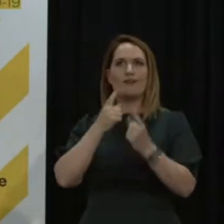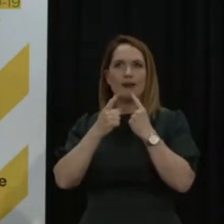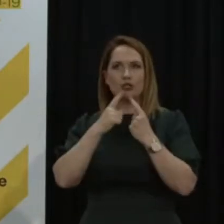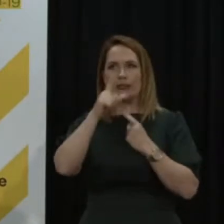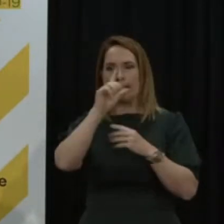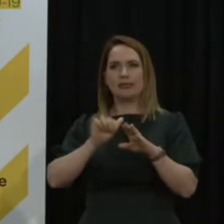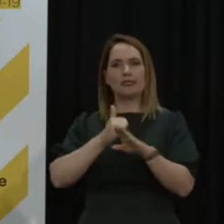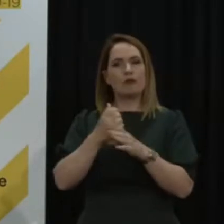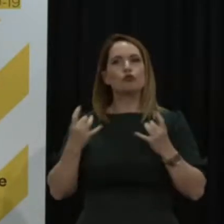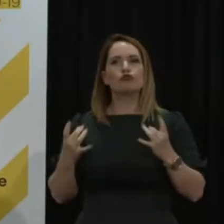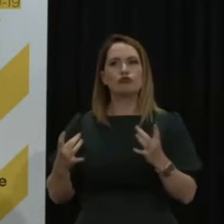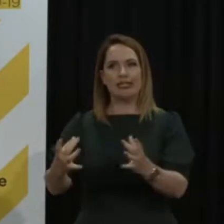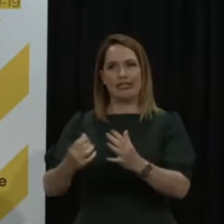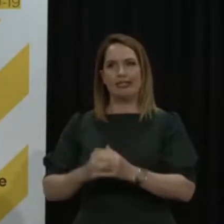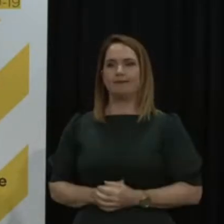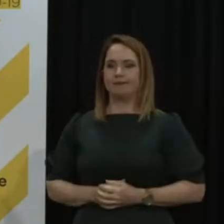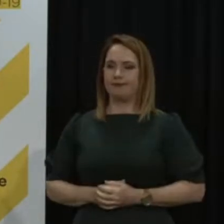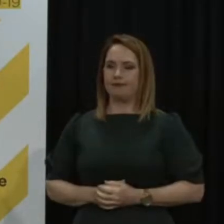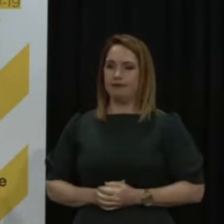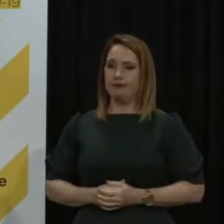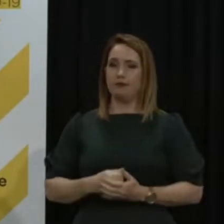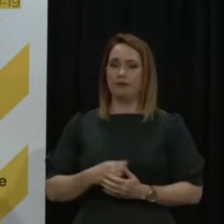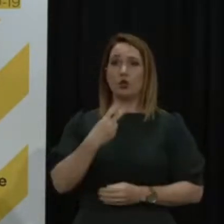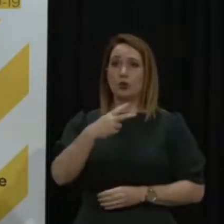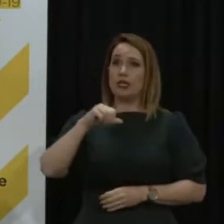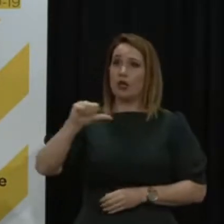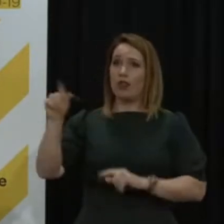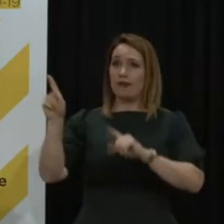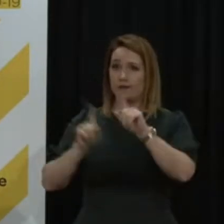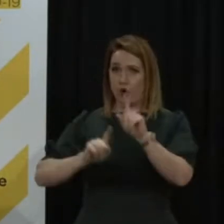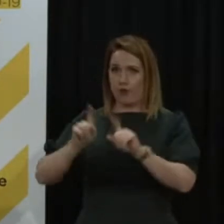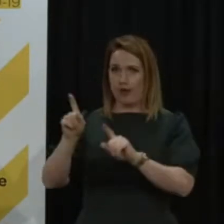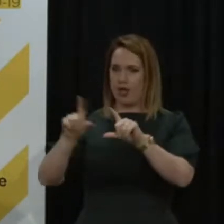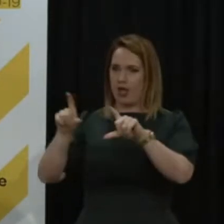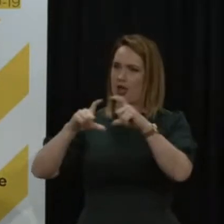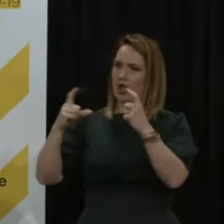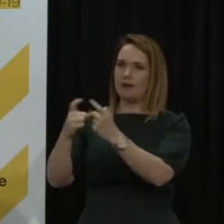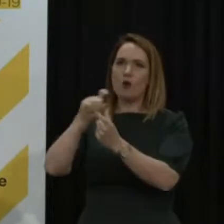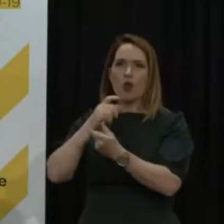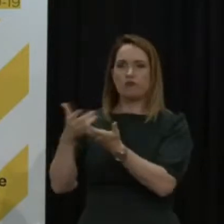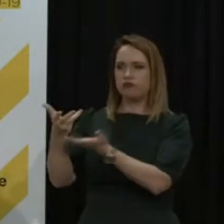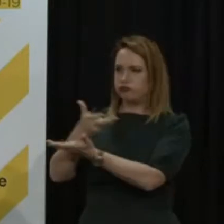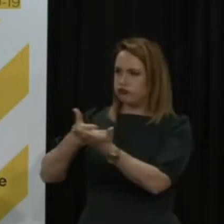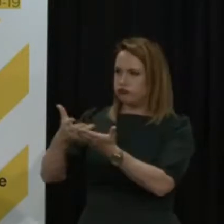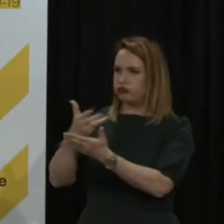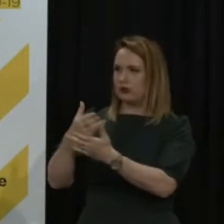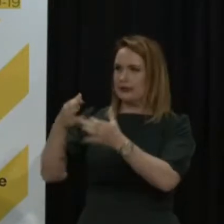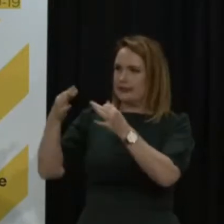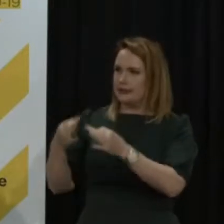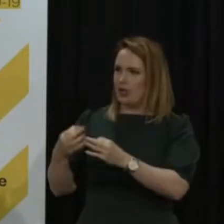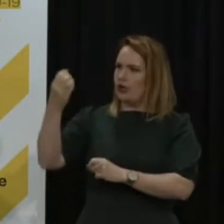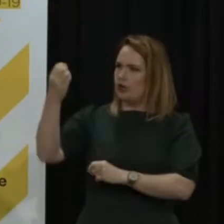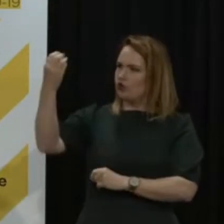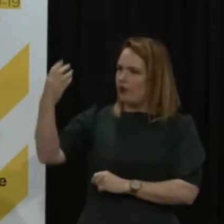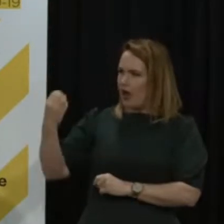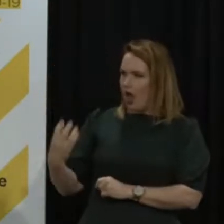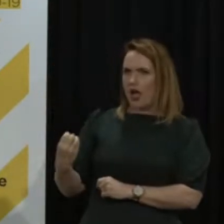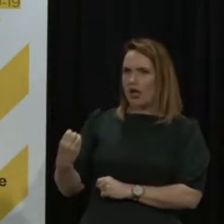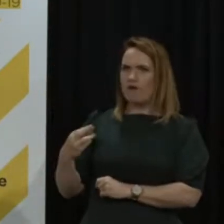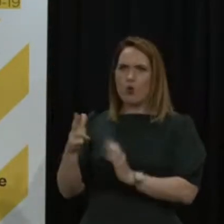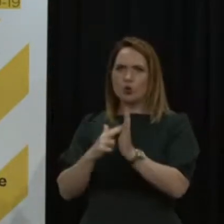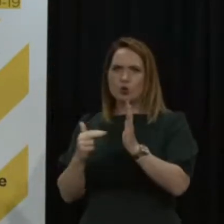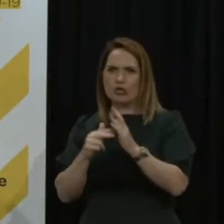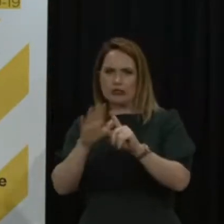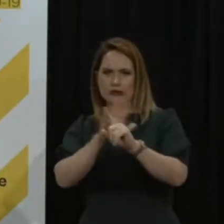stated that our Cabinet meeting on November the 29th will determine which levels of the traffic light system that different parts of the country will